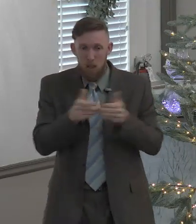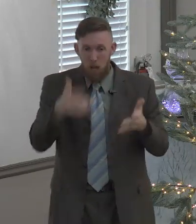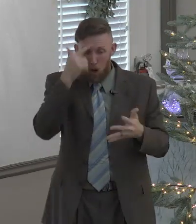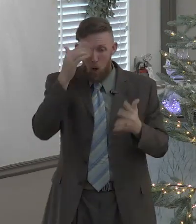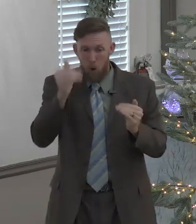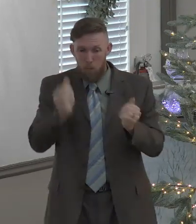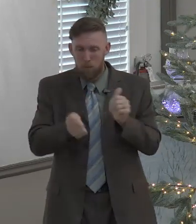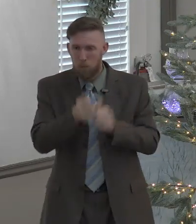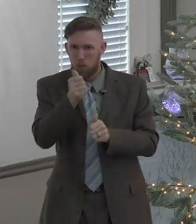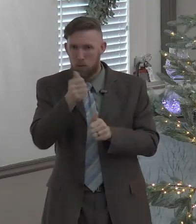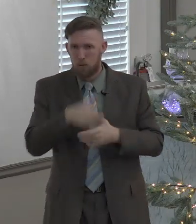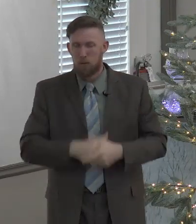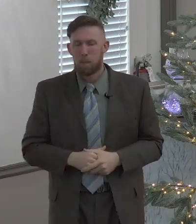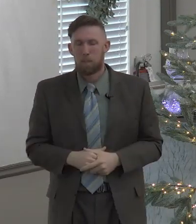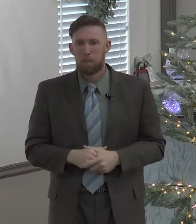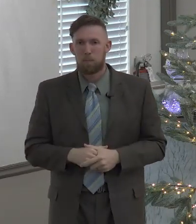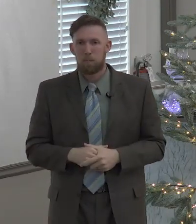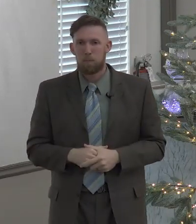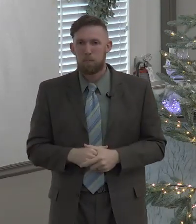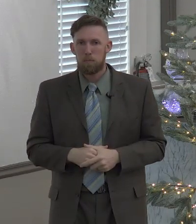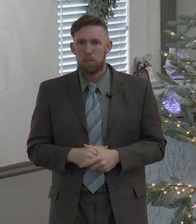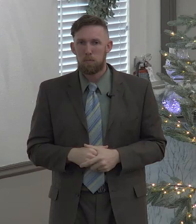time for most people.